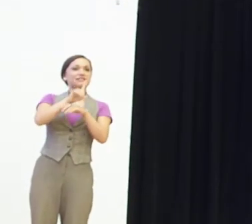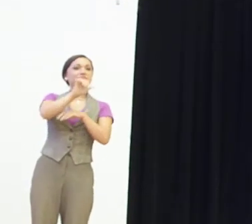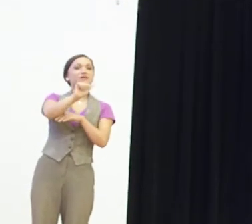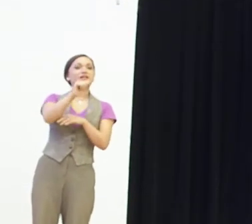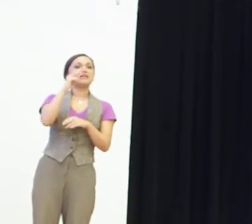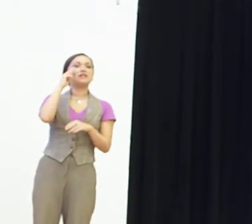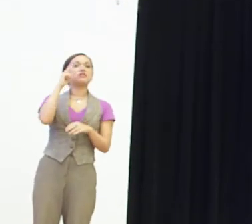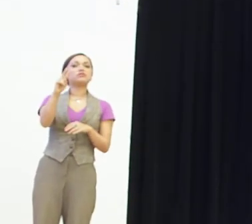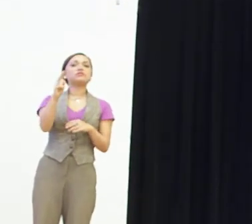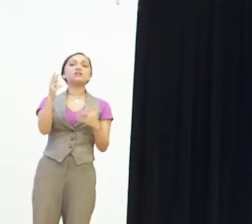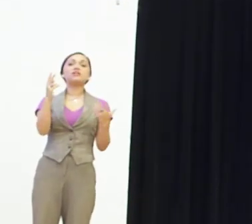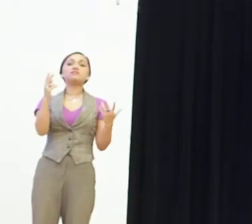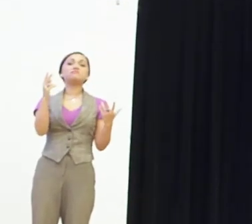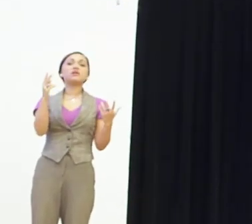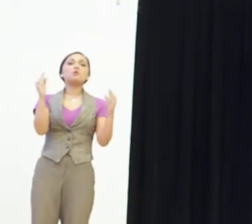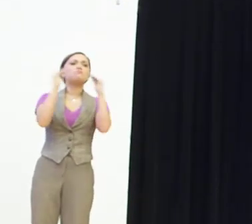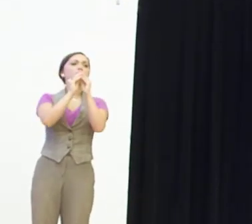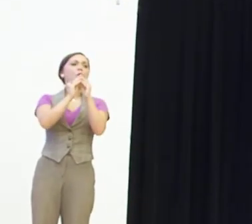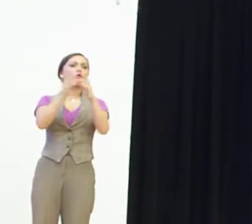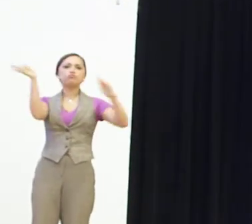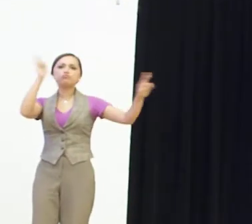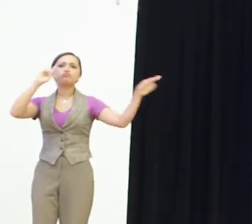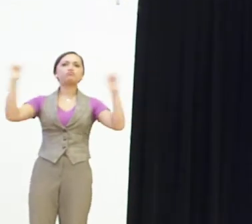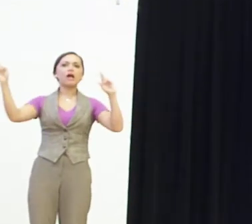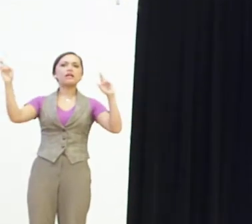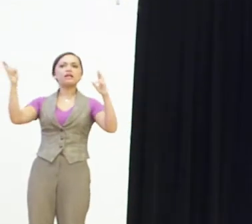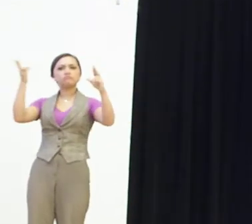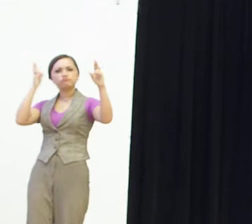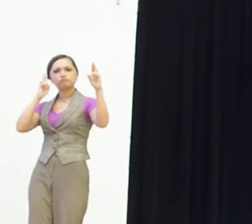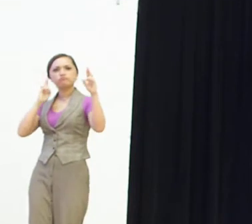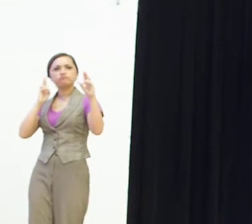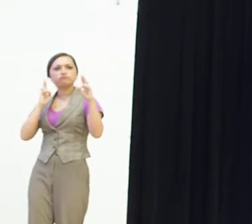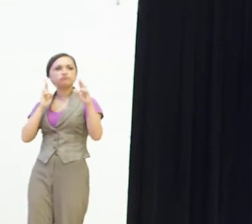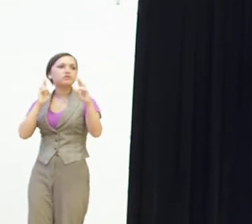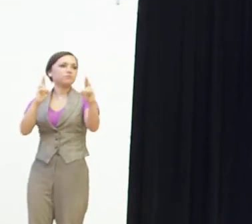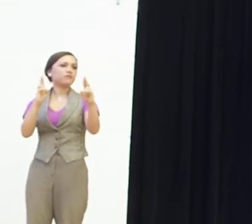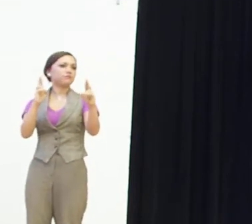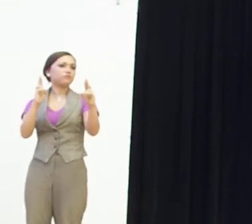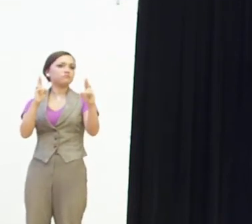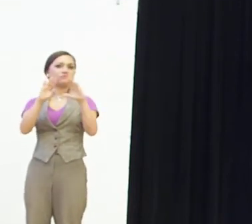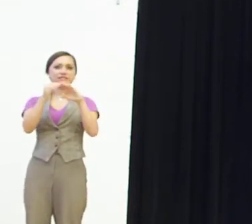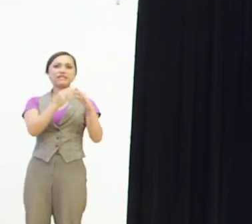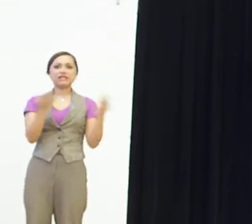more responsive, a more respectful city,